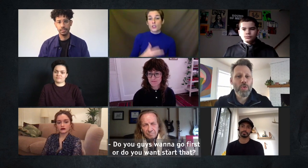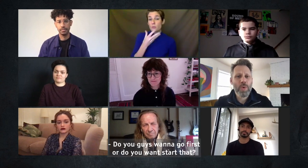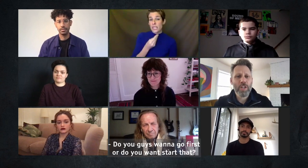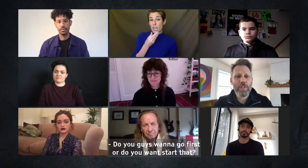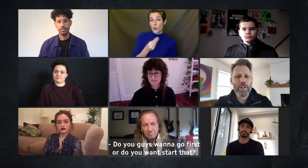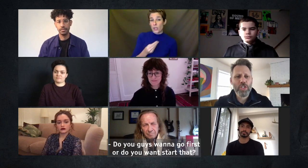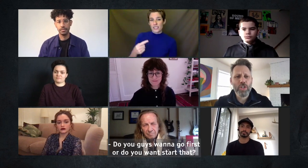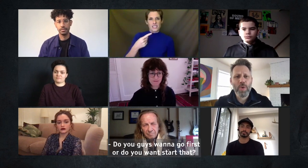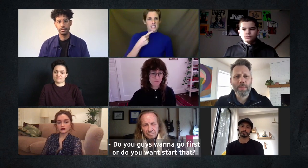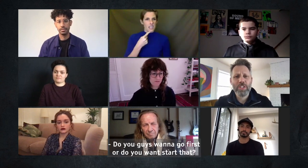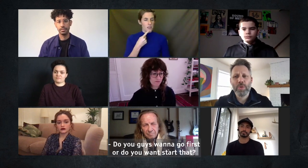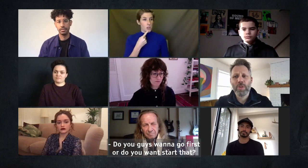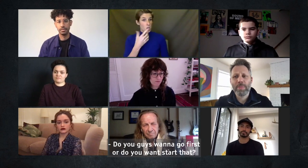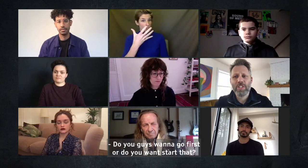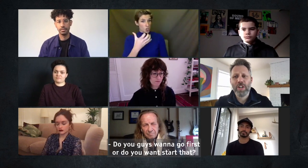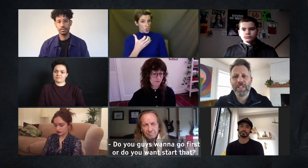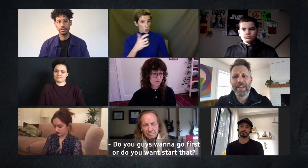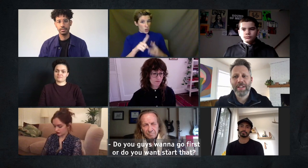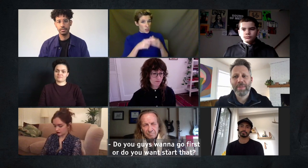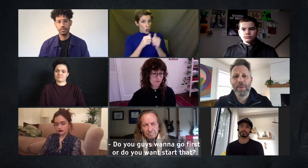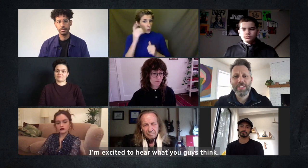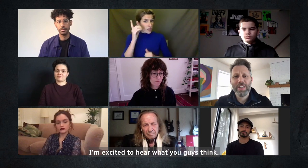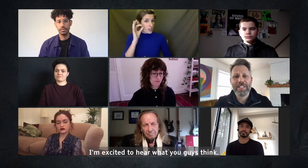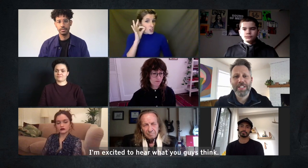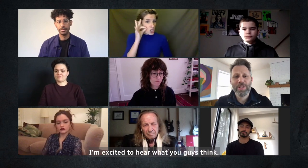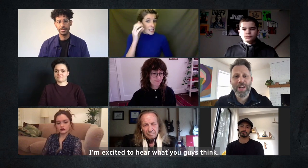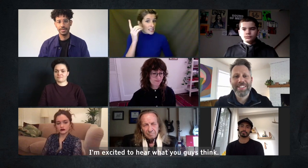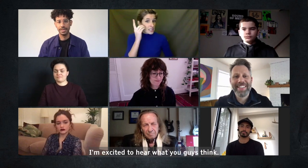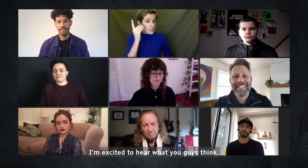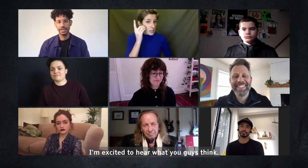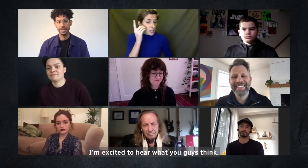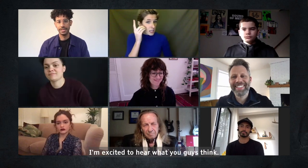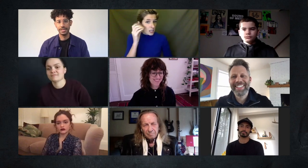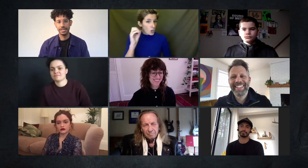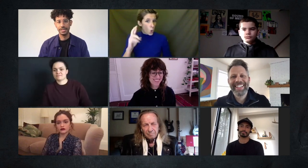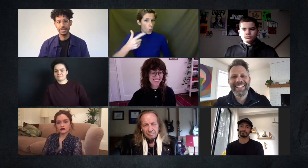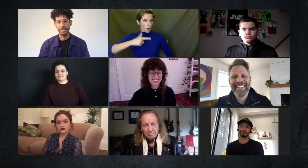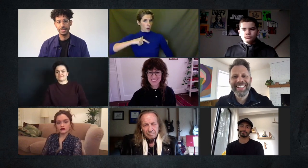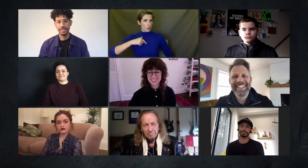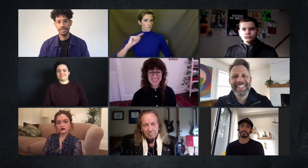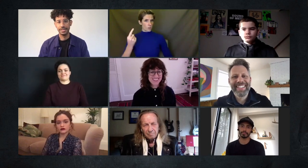Do you guys want to go first, or do you want me to? Do you want me to start that? I'm excited to hear what you guys think.